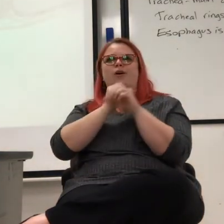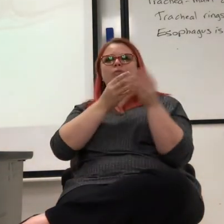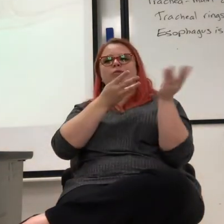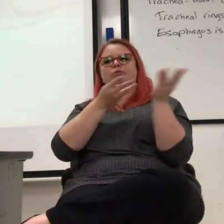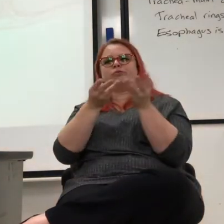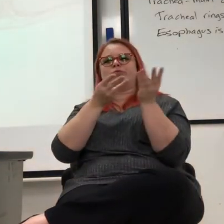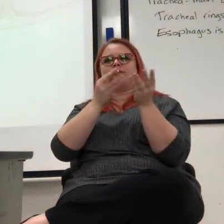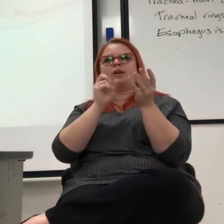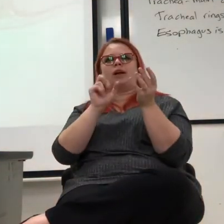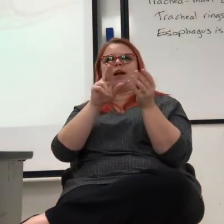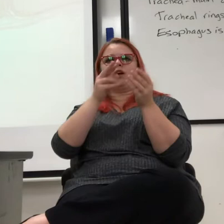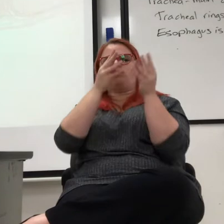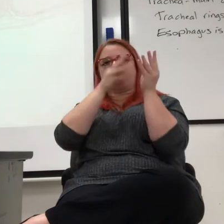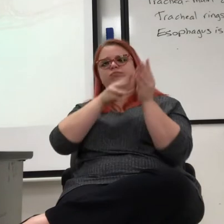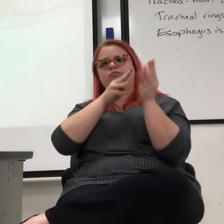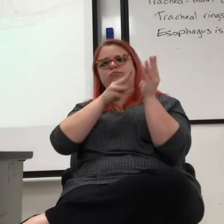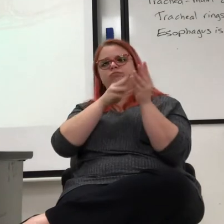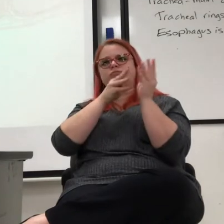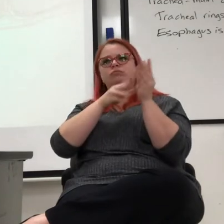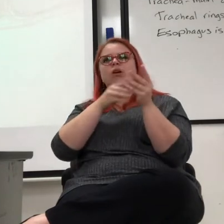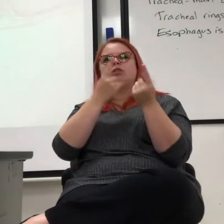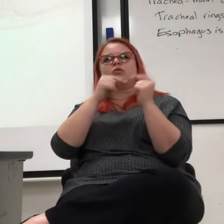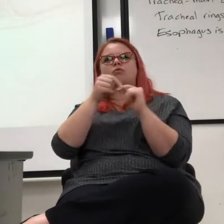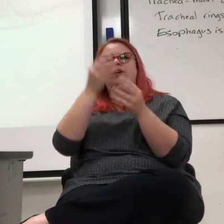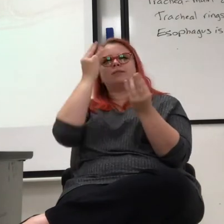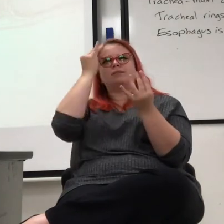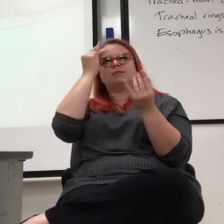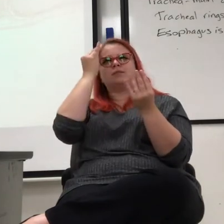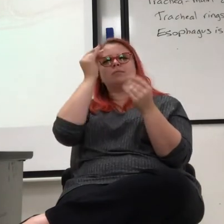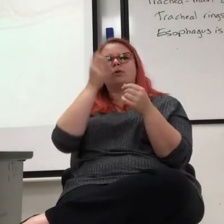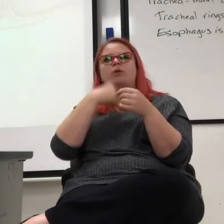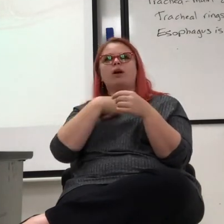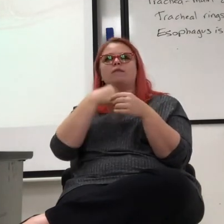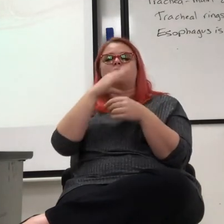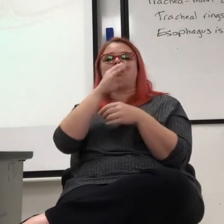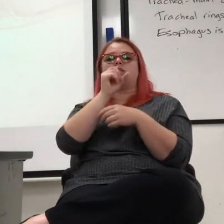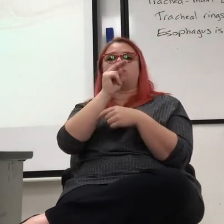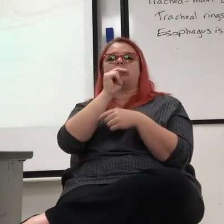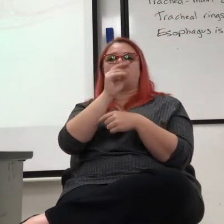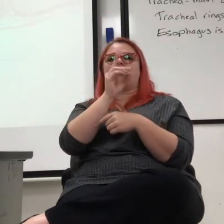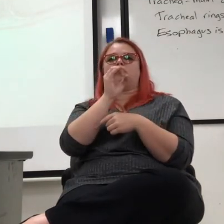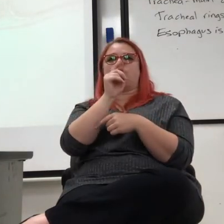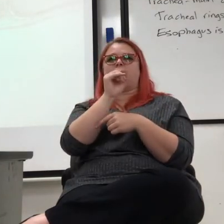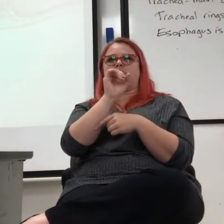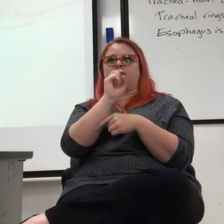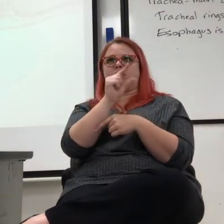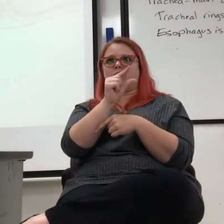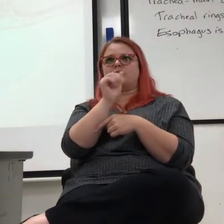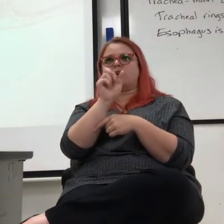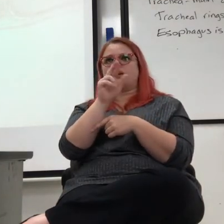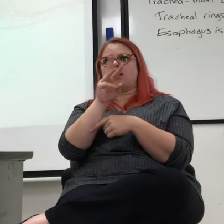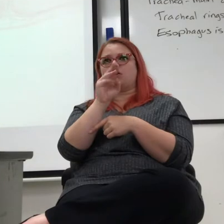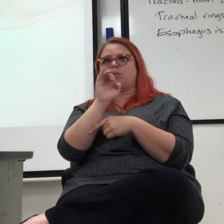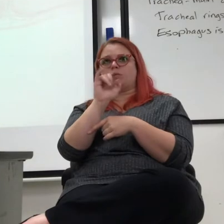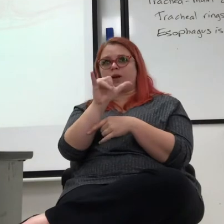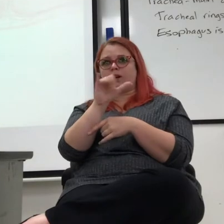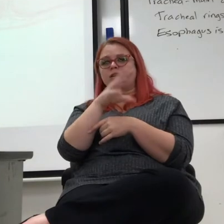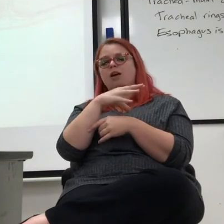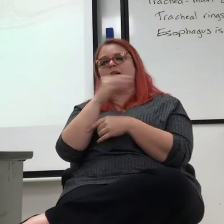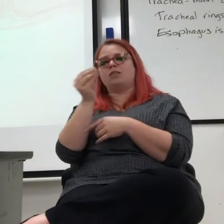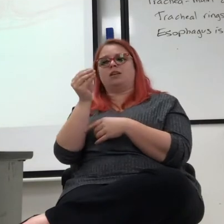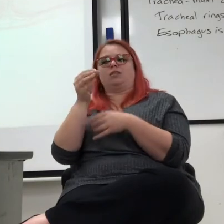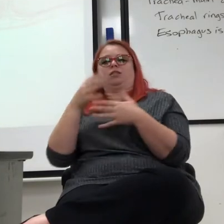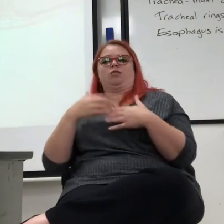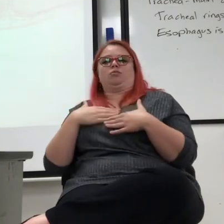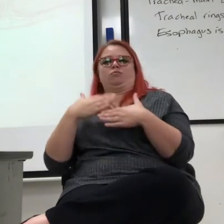keep in your head, there's the conducting airways, and then there's the respiratory zone, where we can have gas exchange. This is the